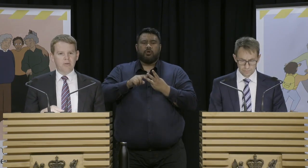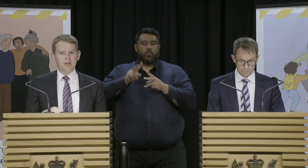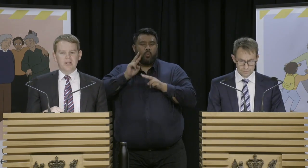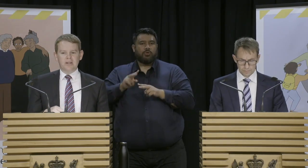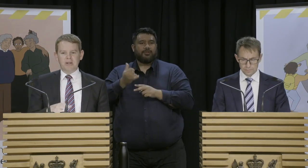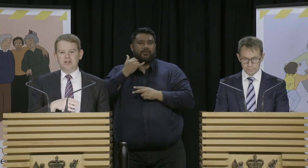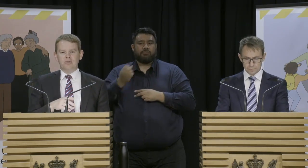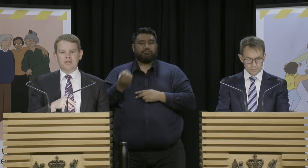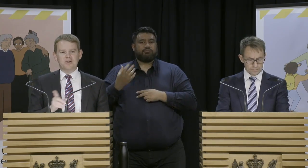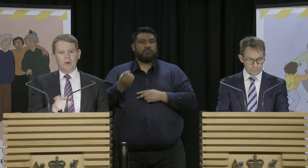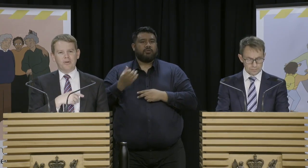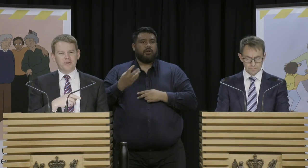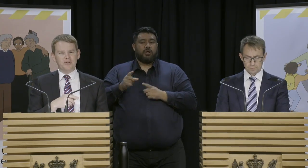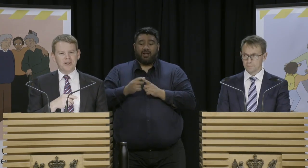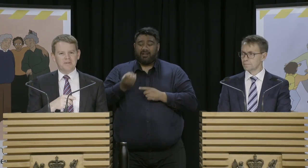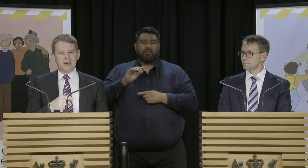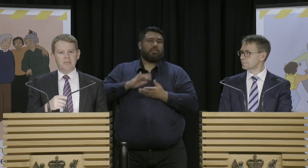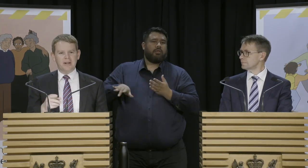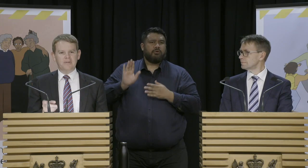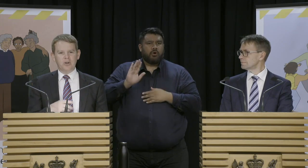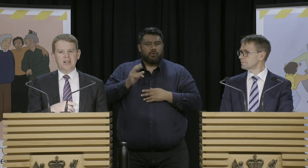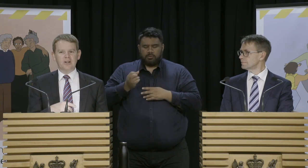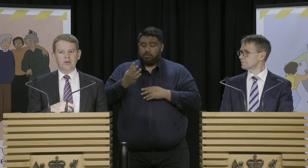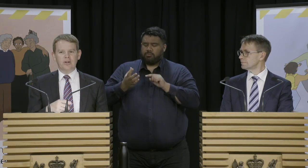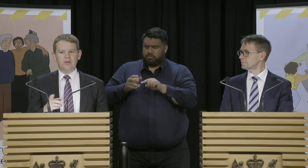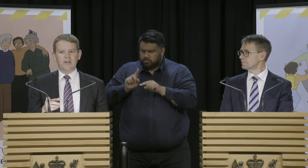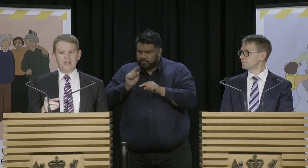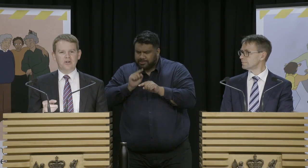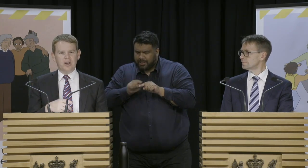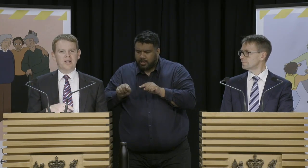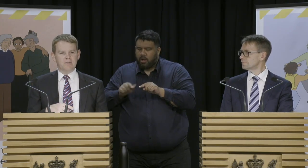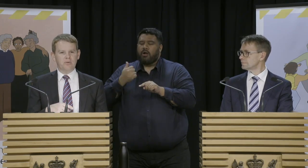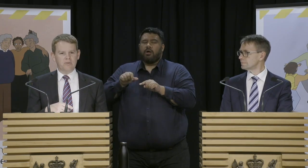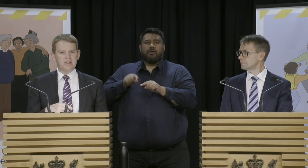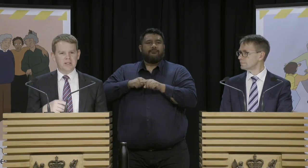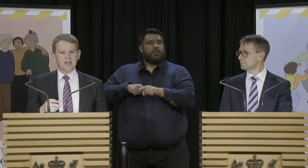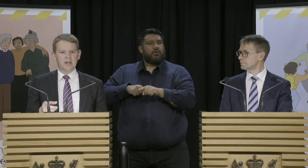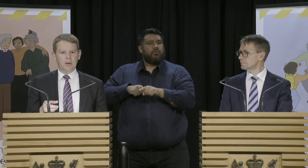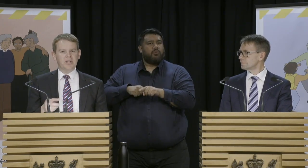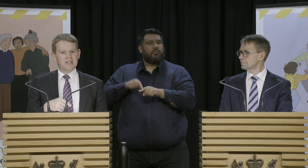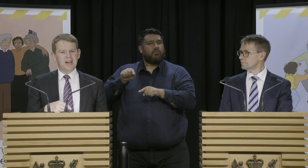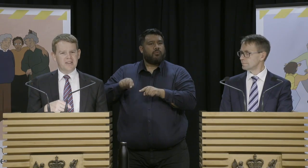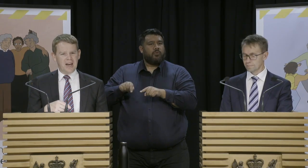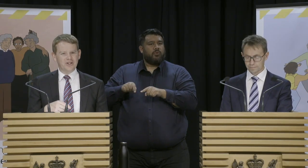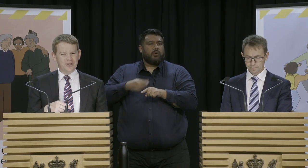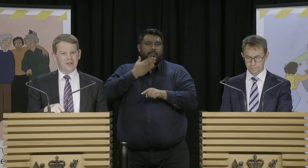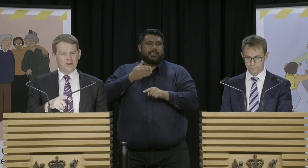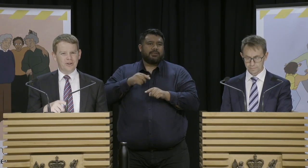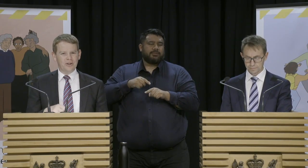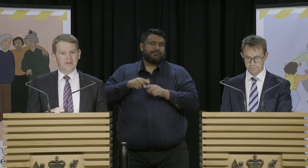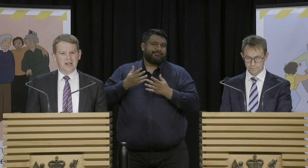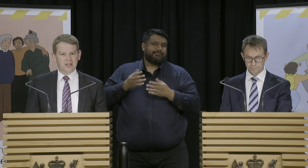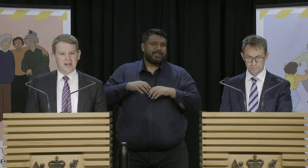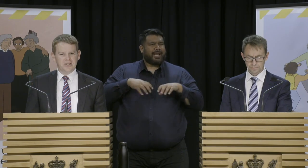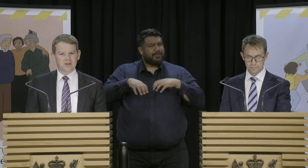as well. Please don't just swipe it off the screen and forget about it. If you're getting an alert notification, you're getting it for a reason. Please take the action that the